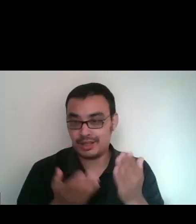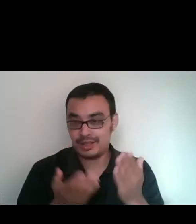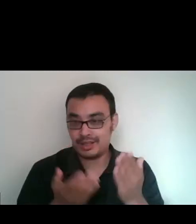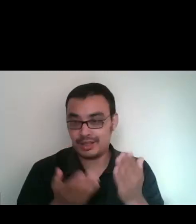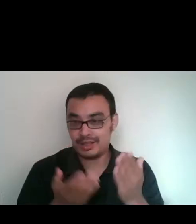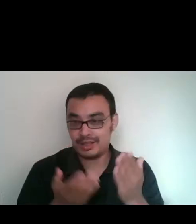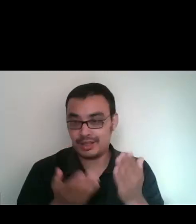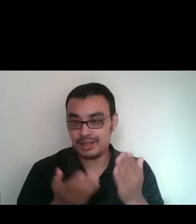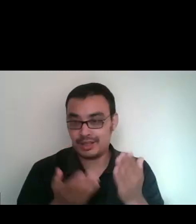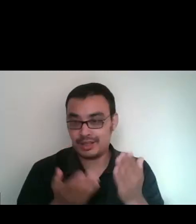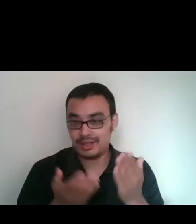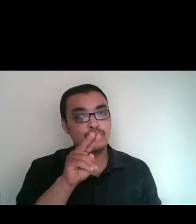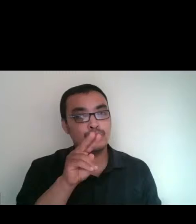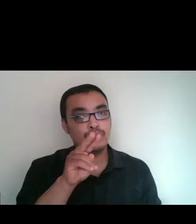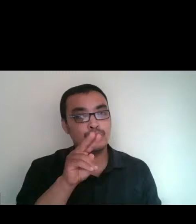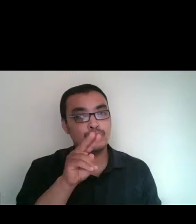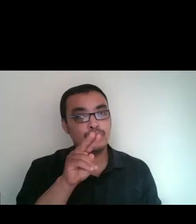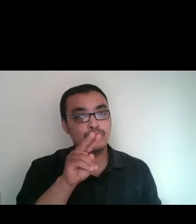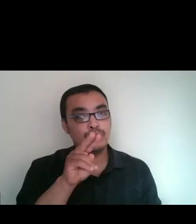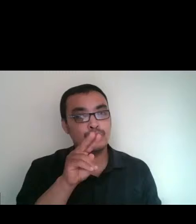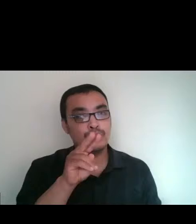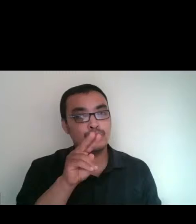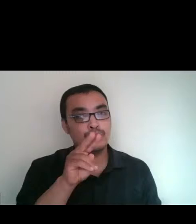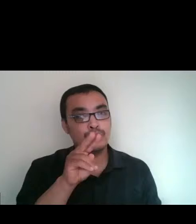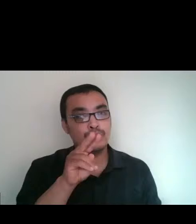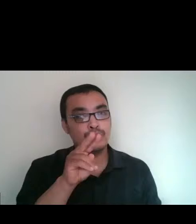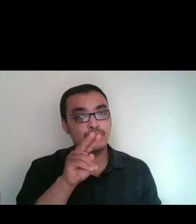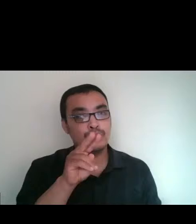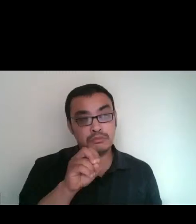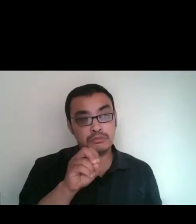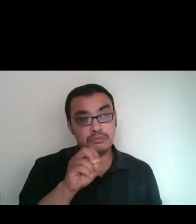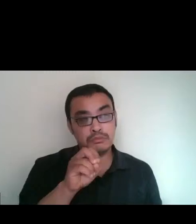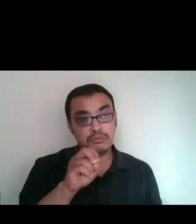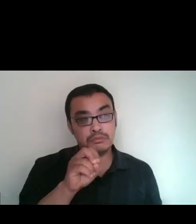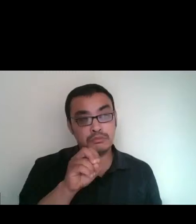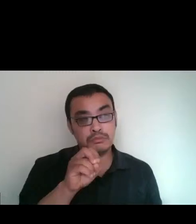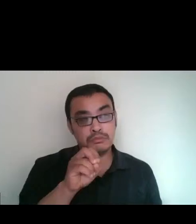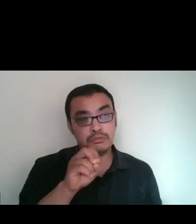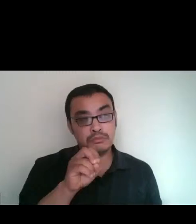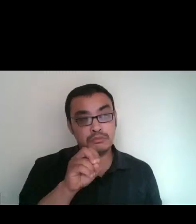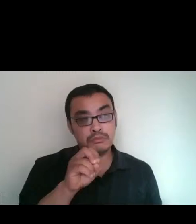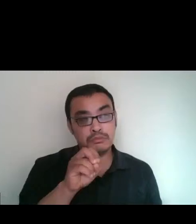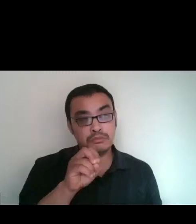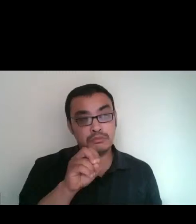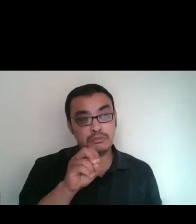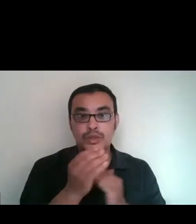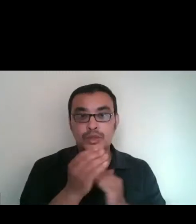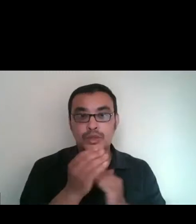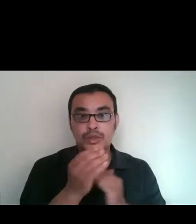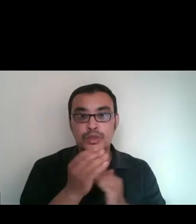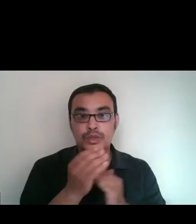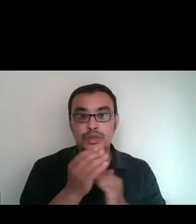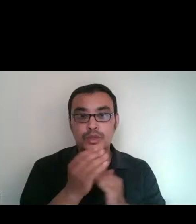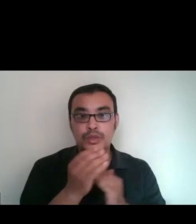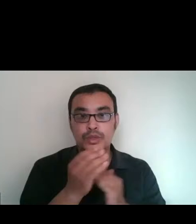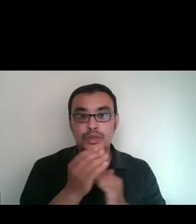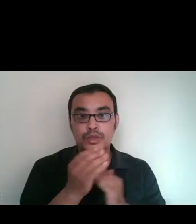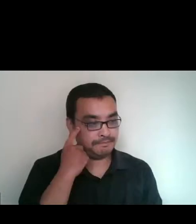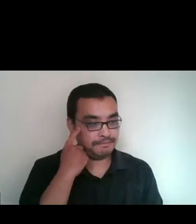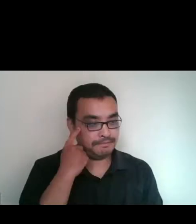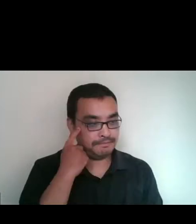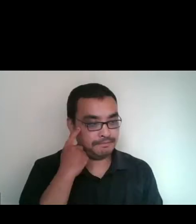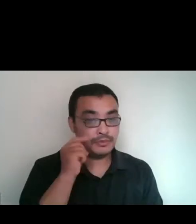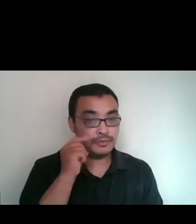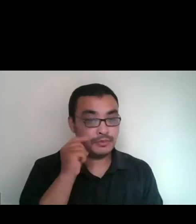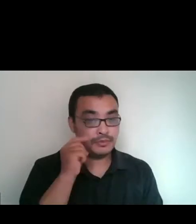2019 in Udaipur. So similar feeling now I have. So some members has joined there, and then it's really great for me. But now needs